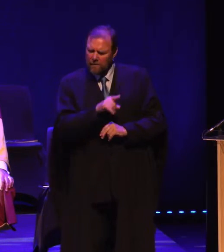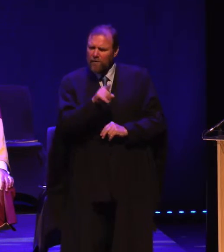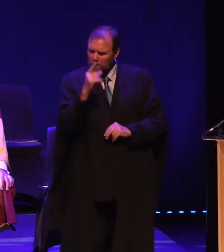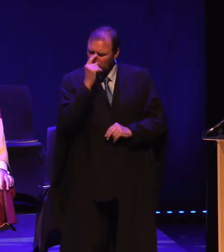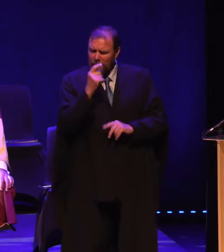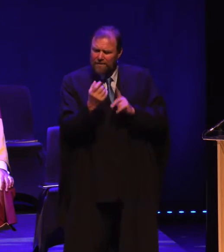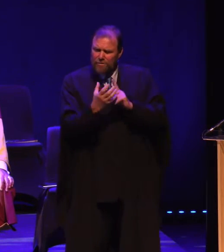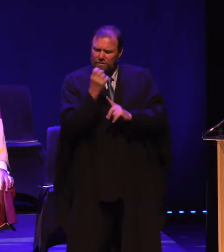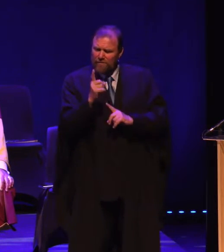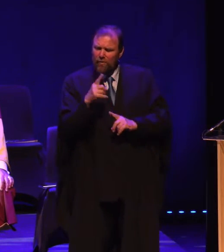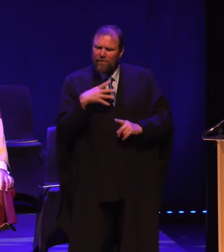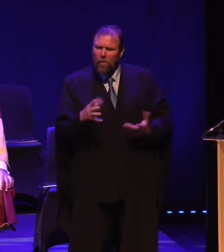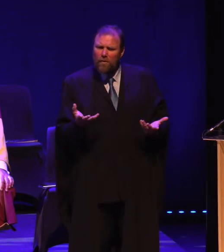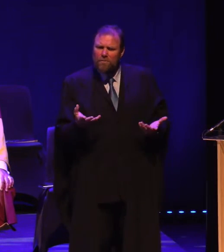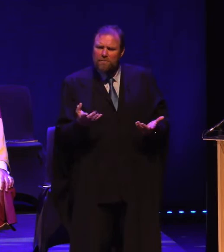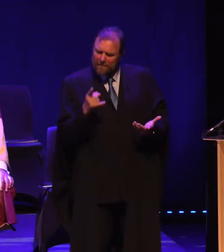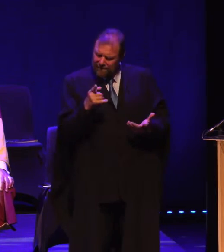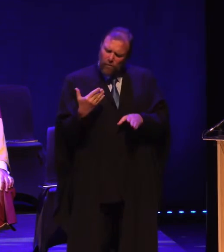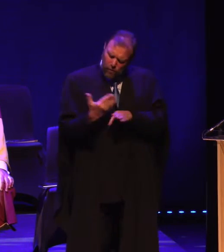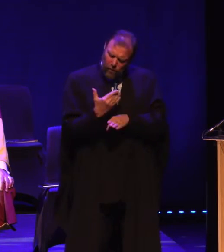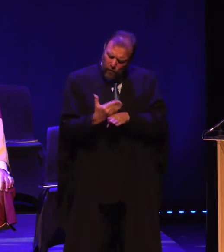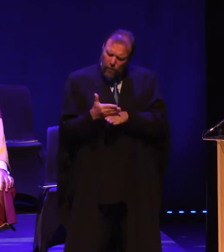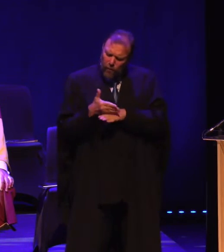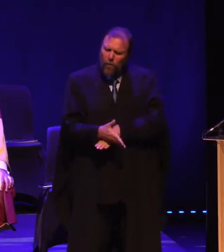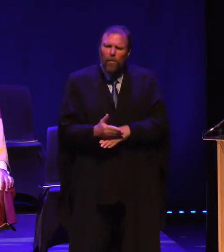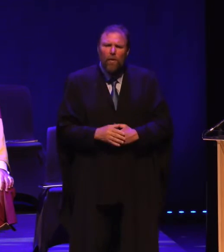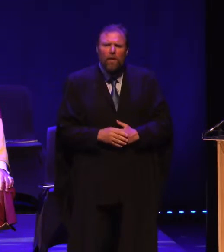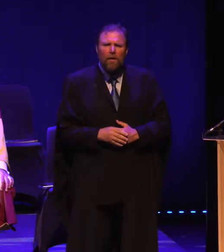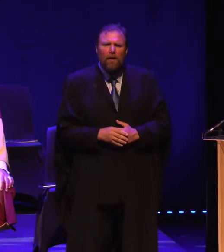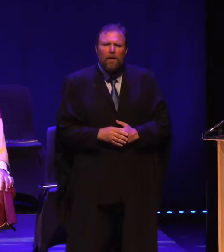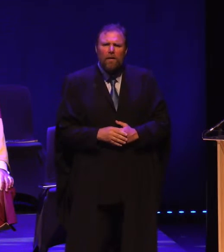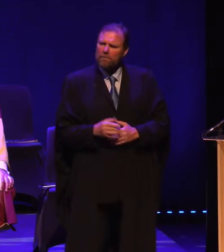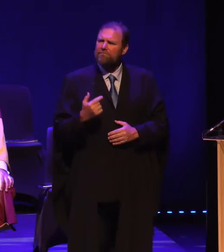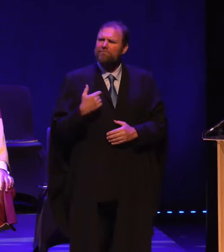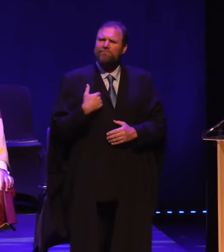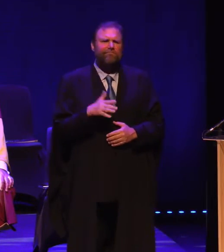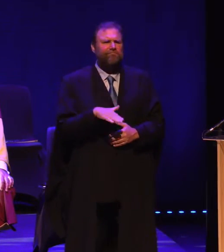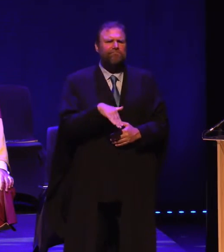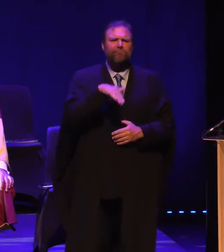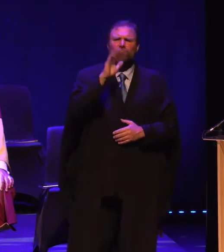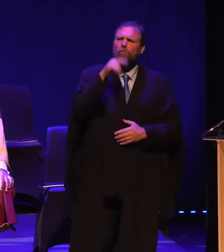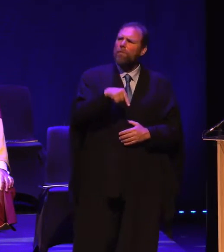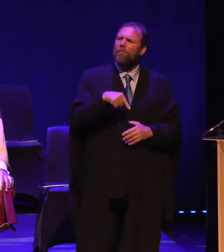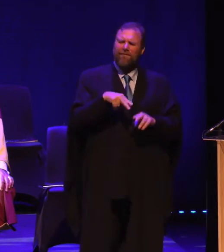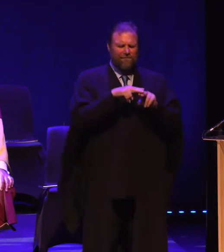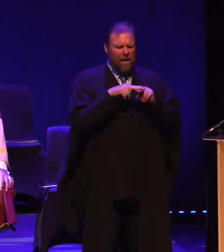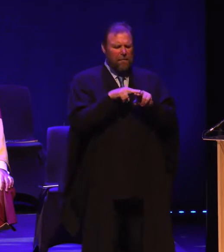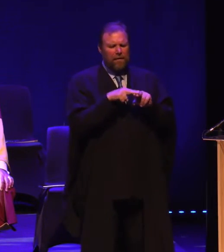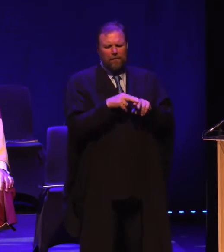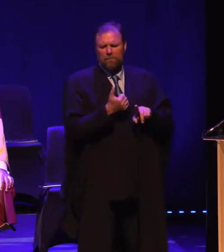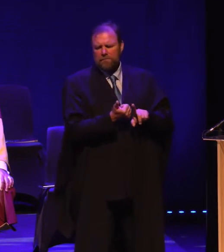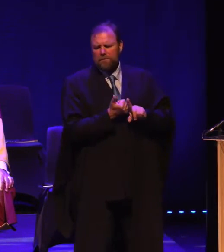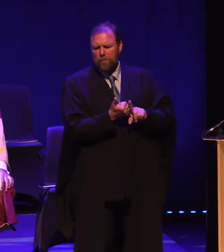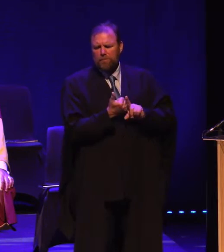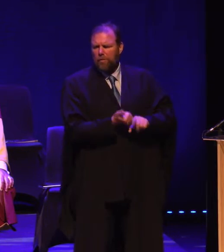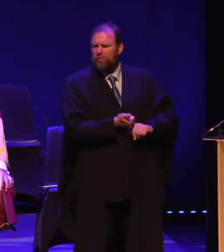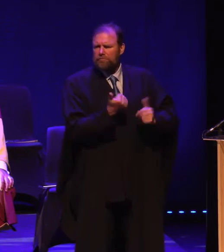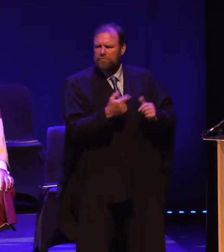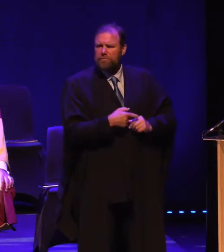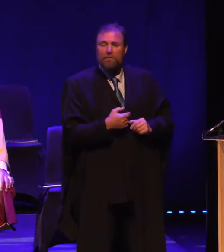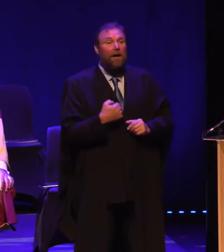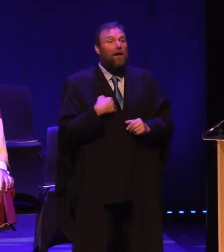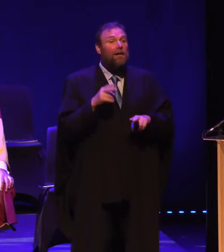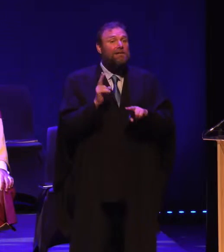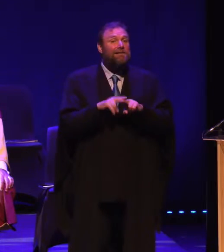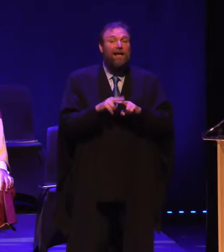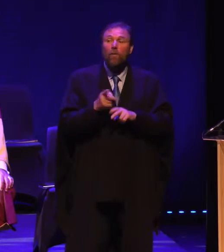set out to achieve if you work at it. I grew up in a very supportive family. My dad was a shepherd in